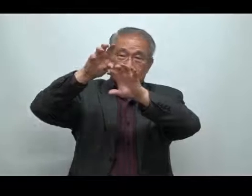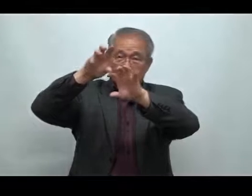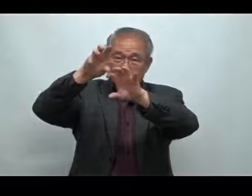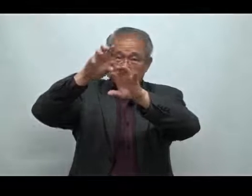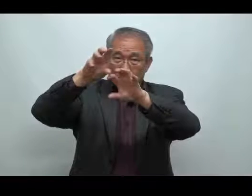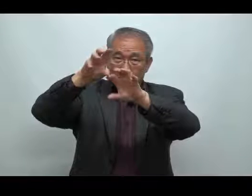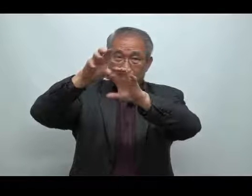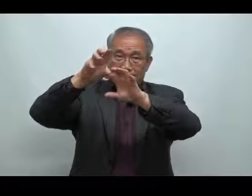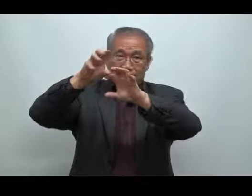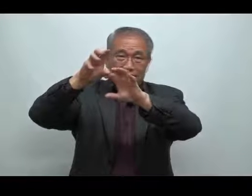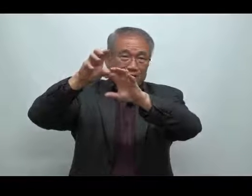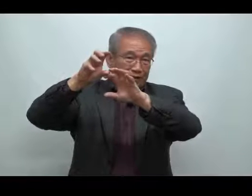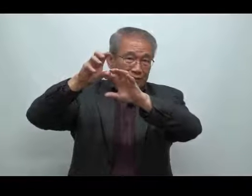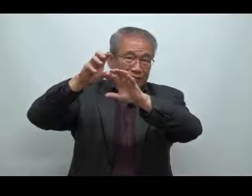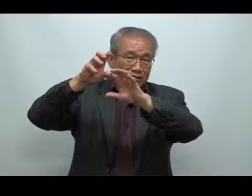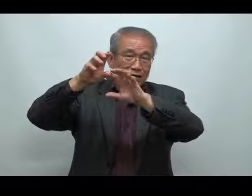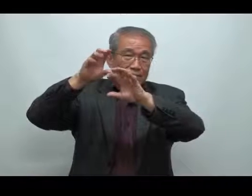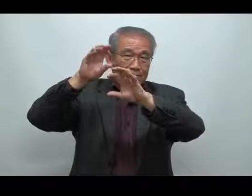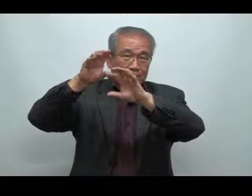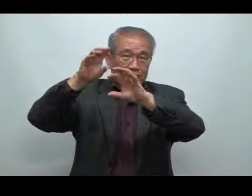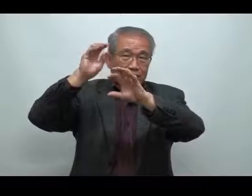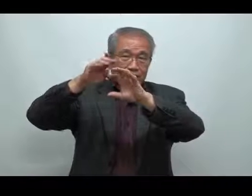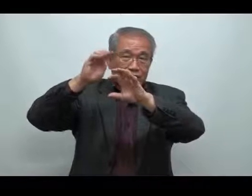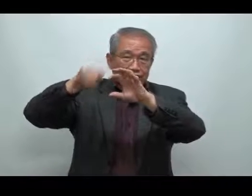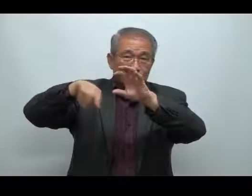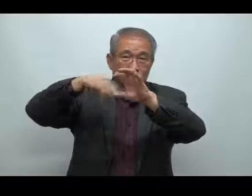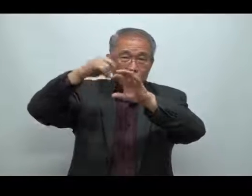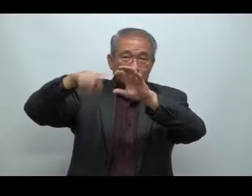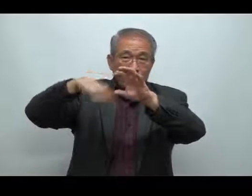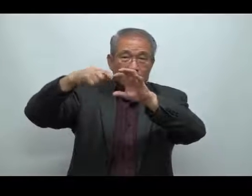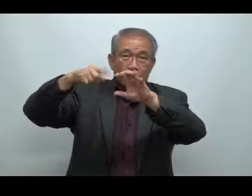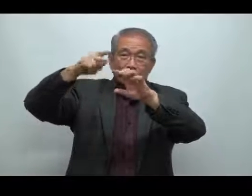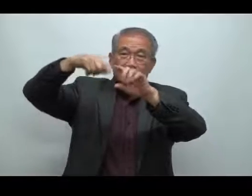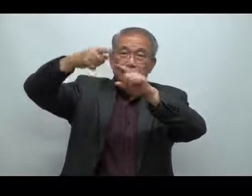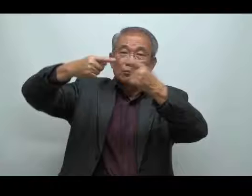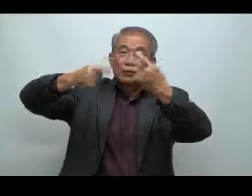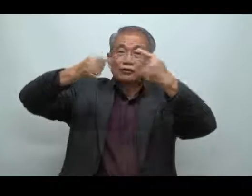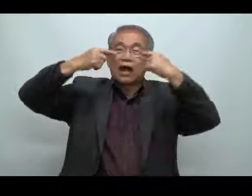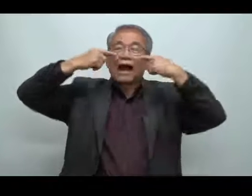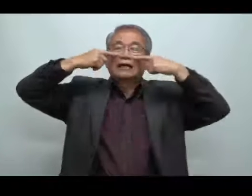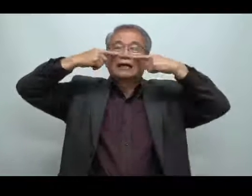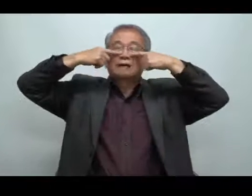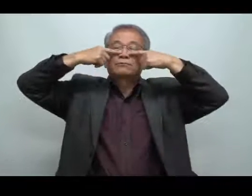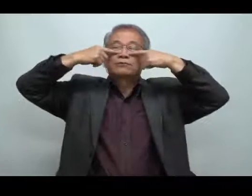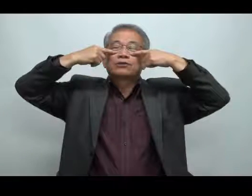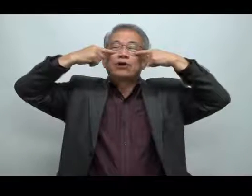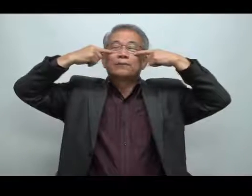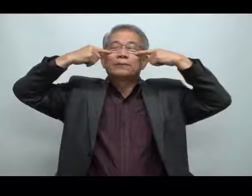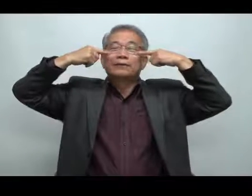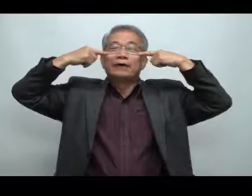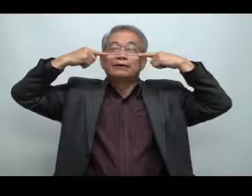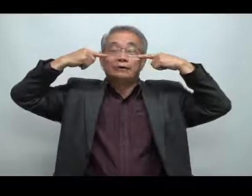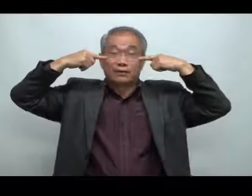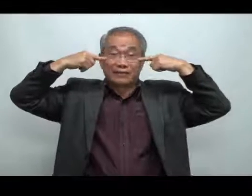most important resonance areas, because when you do it well, you will reach higher up to the turbinate area. You call it